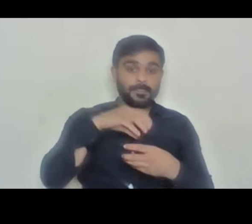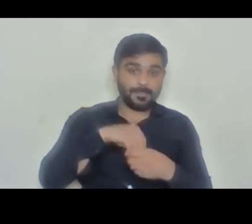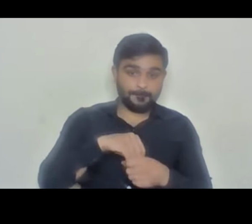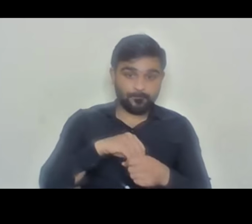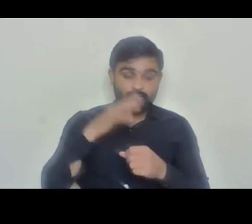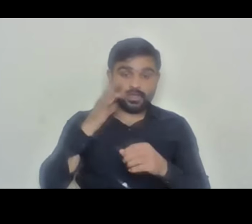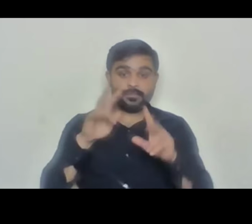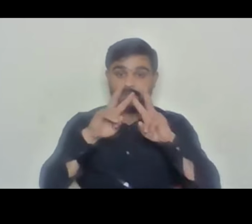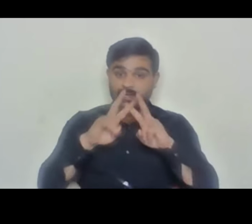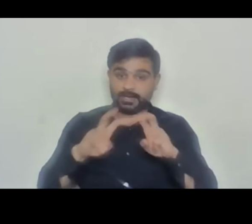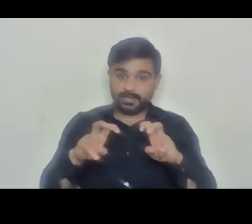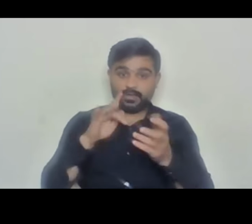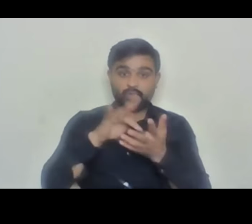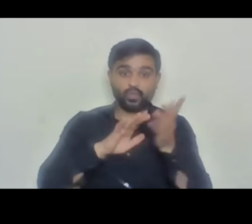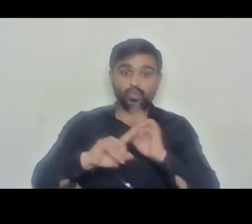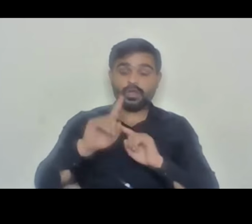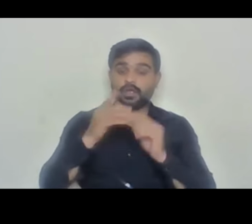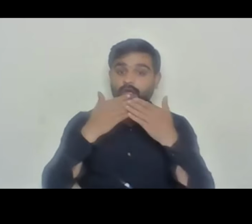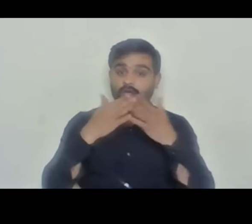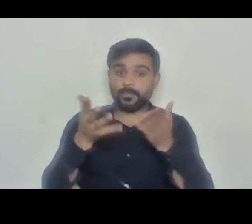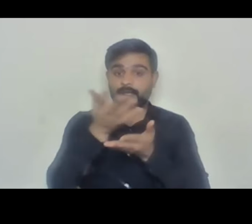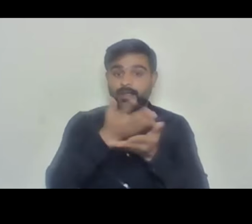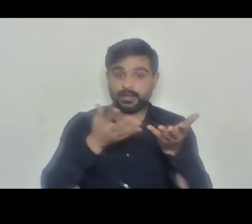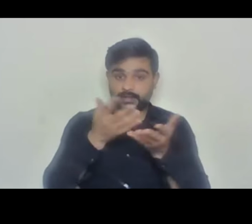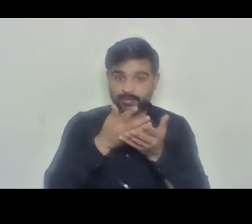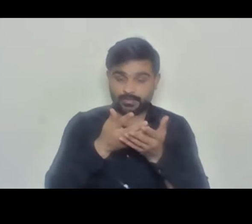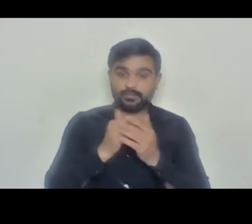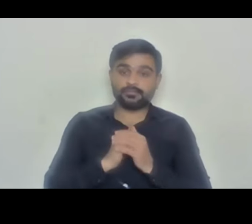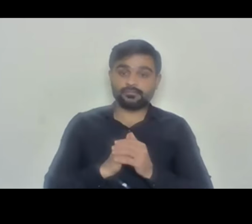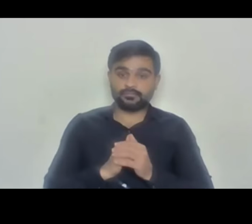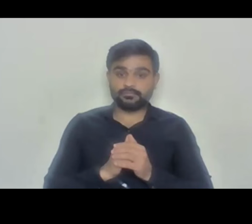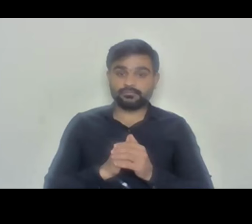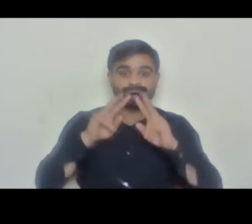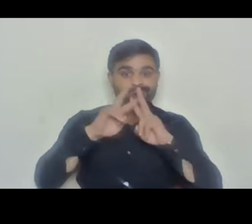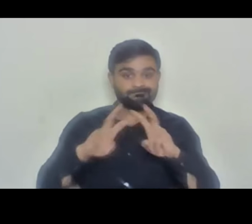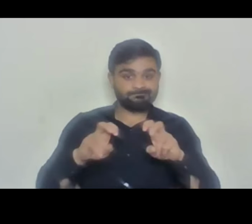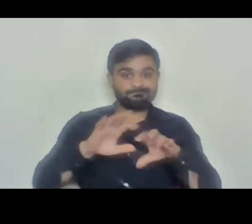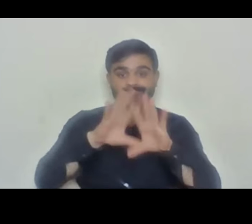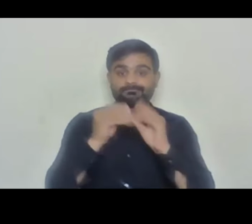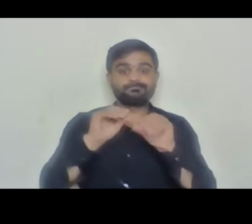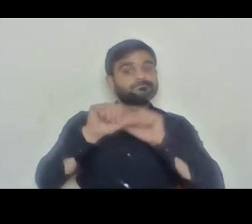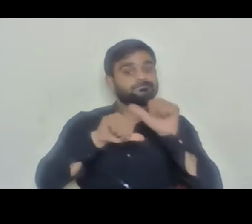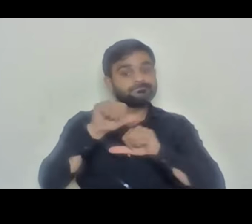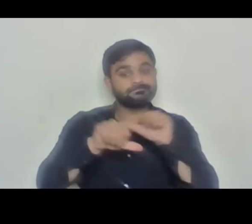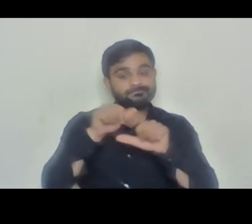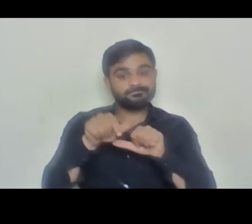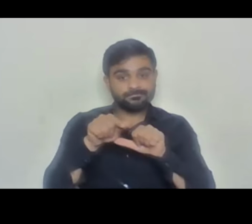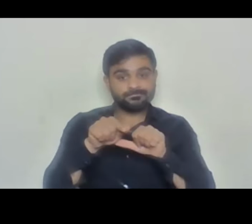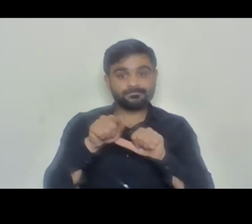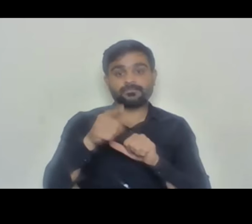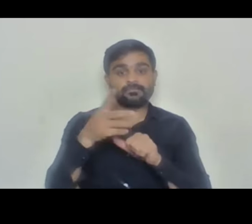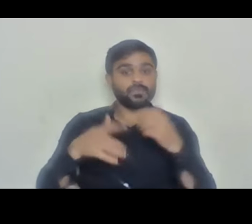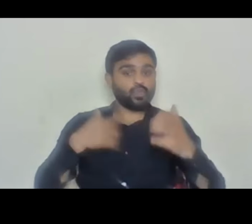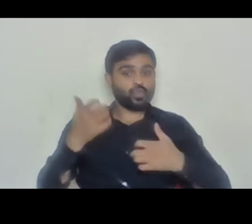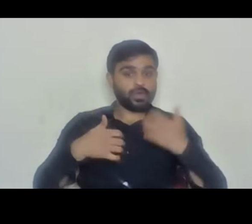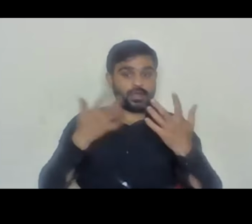as a researcher, where you are very, very open about the research whole process, and about what your